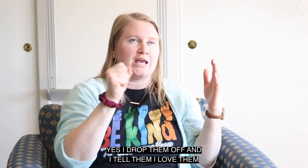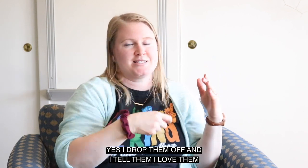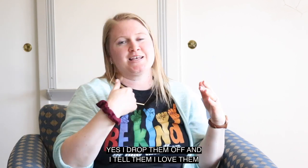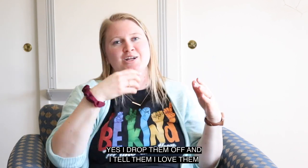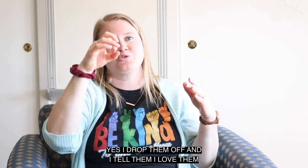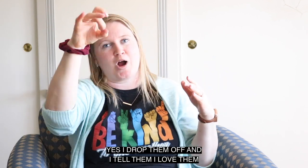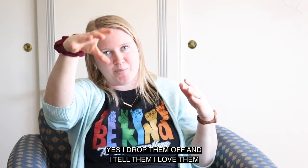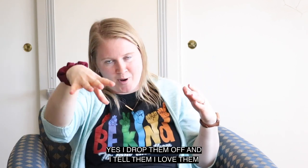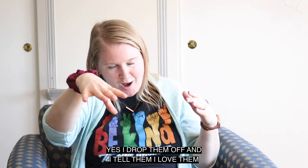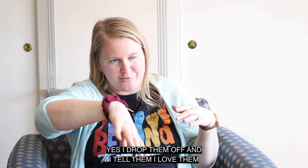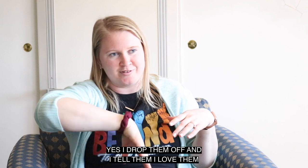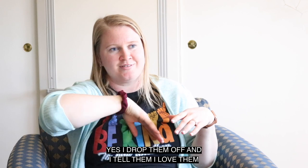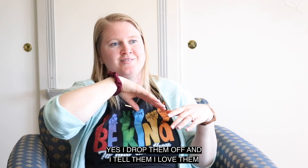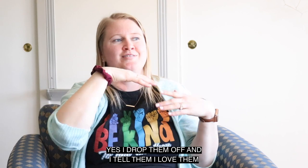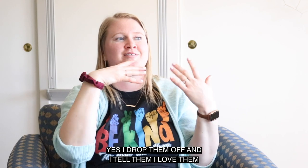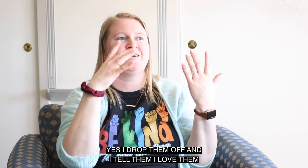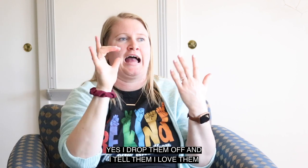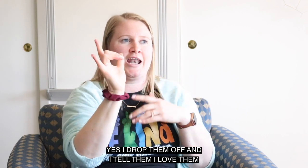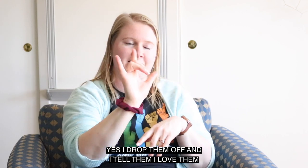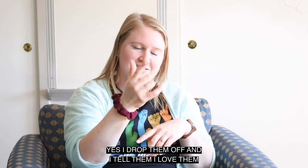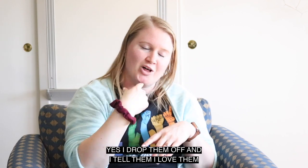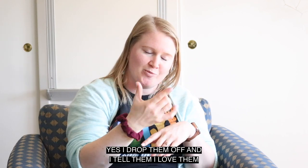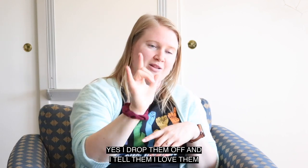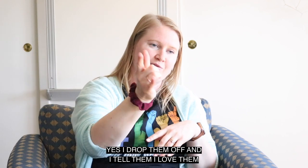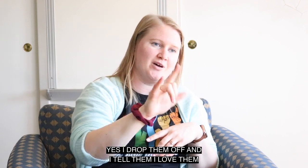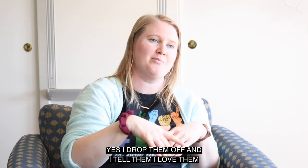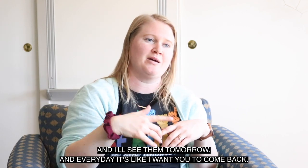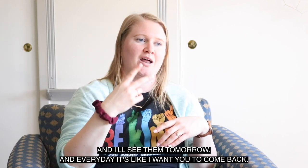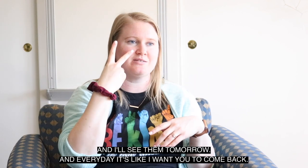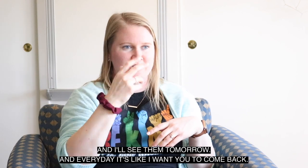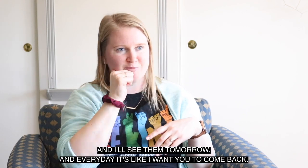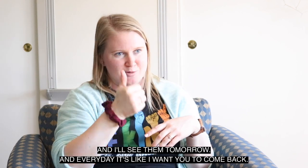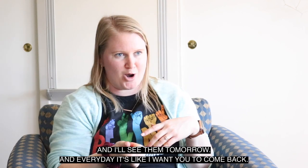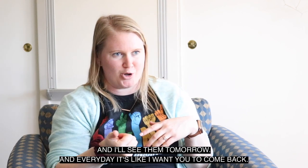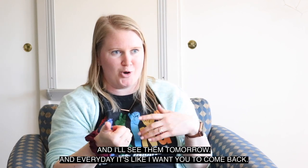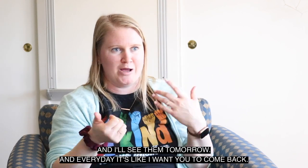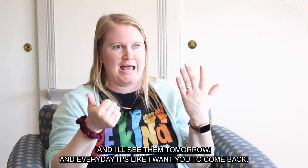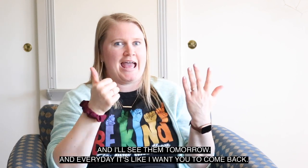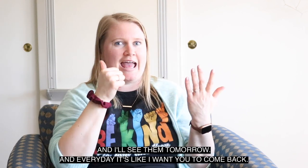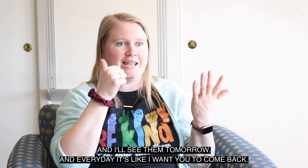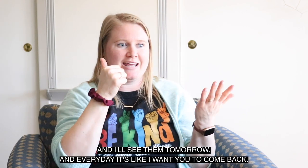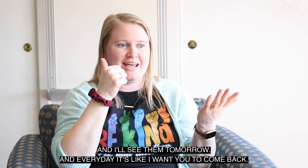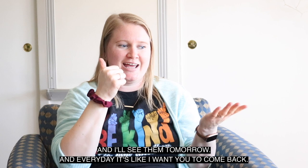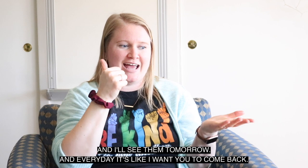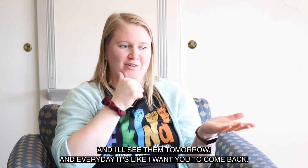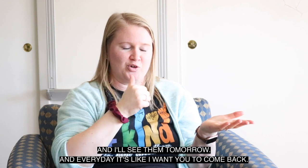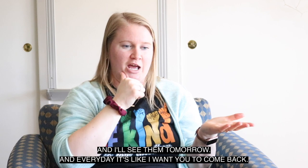yes, I drop them off. And I tell them I love them and I'll see them tomorrow. And every day it's